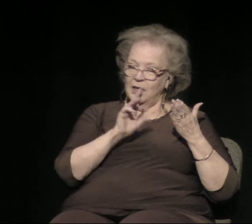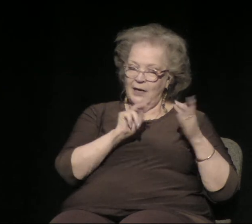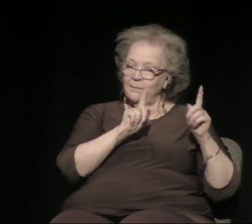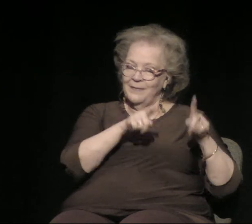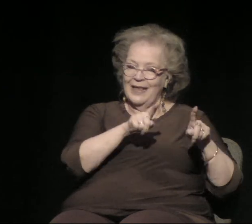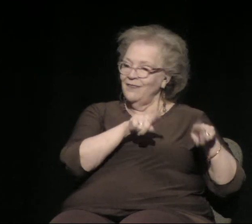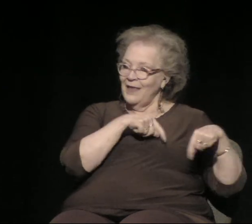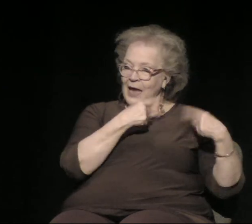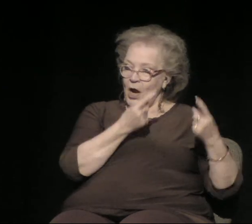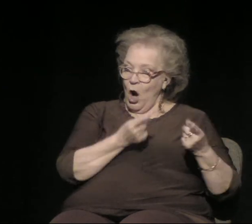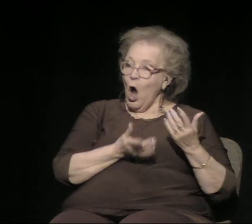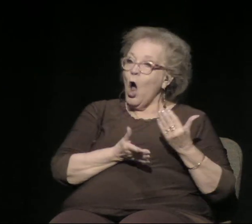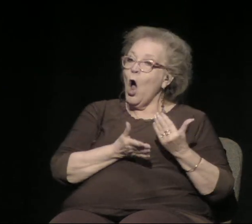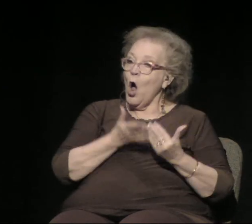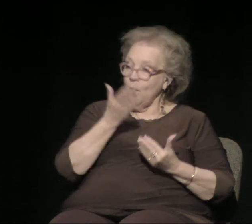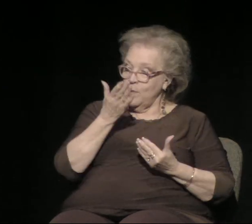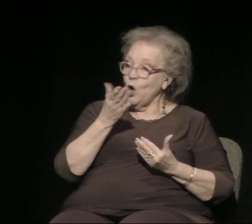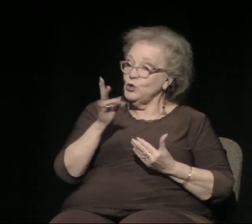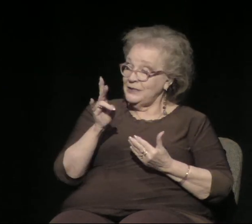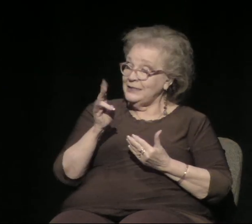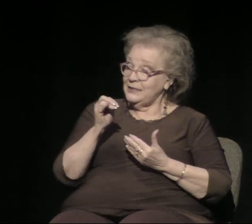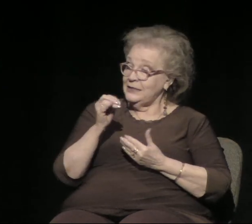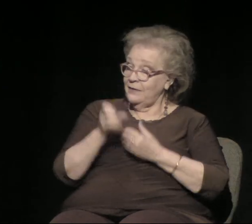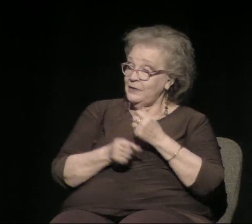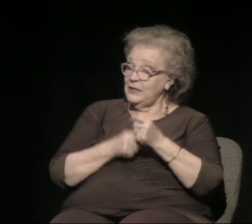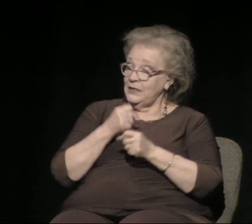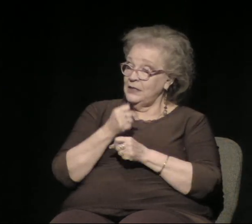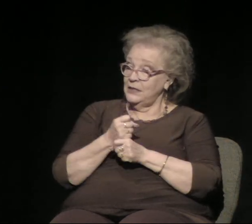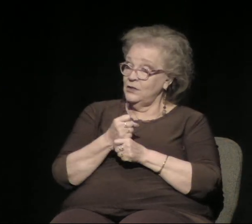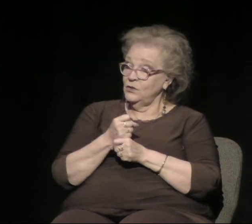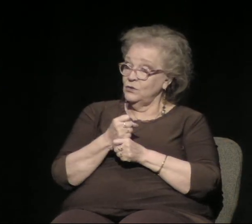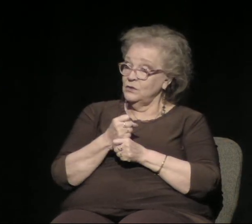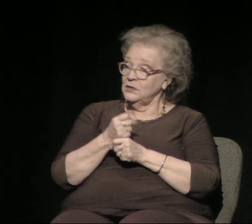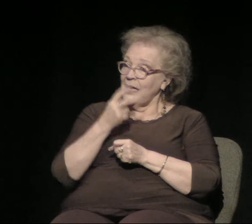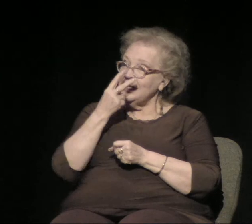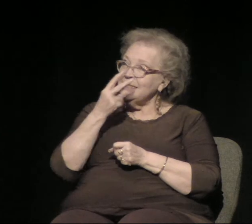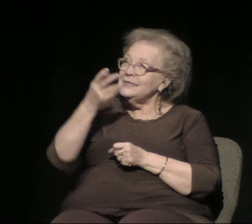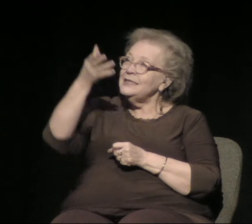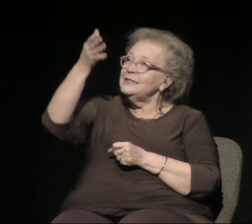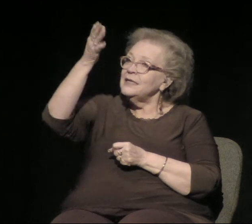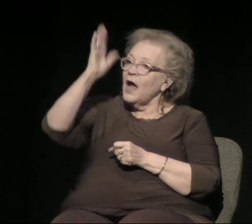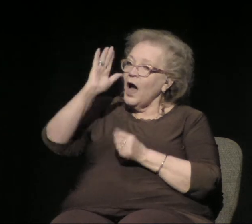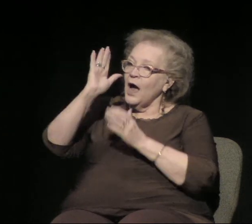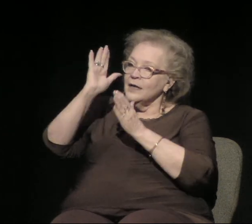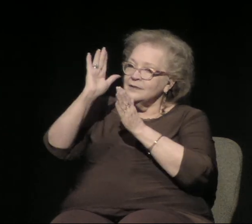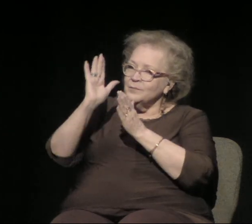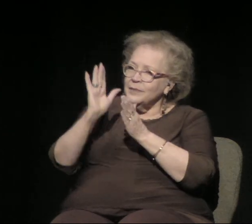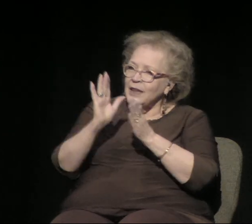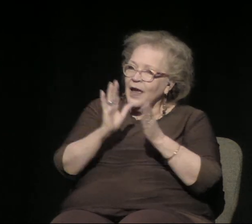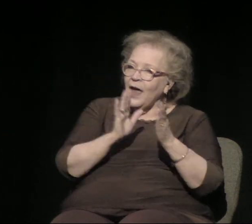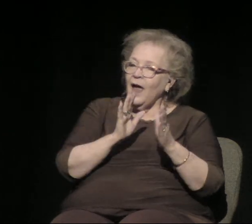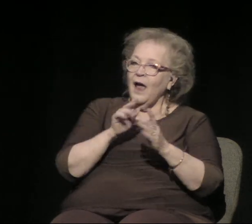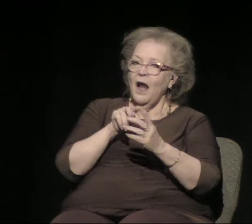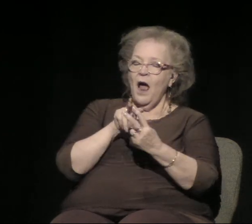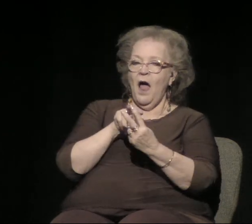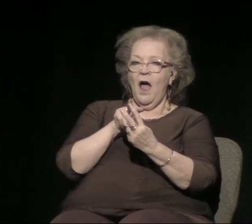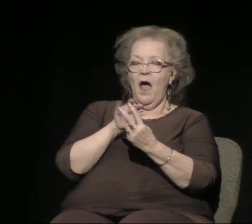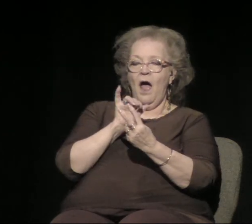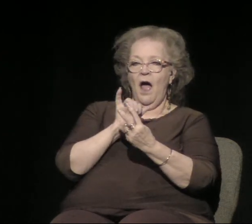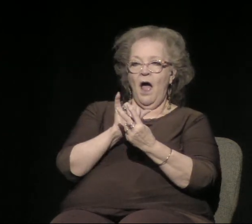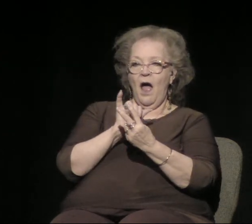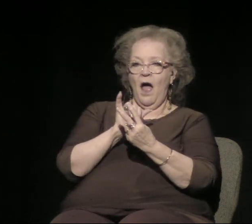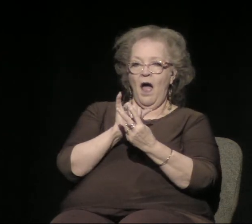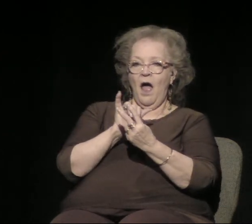there almost 70 years. And he sees God's plan unfolding before him with